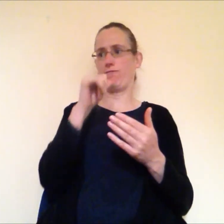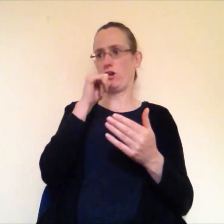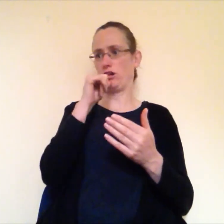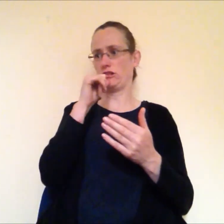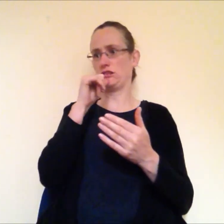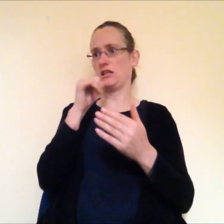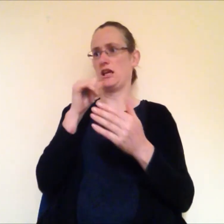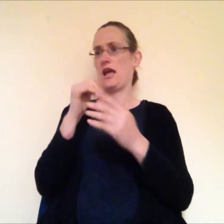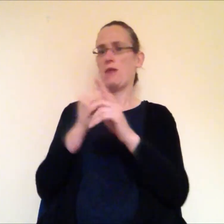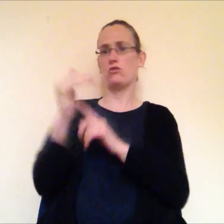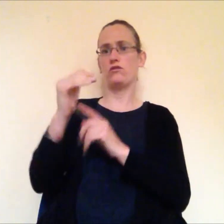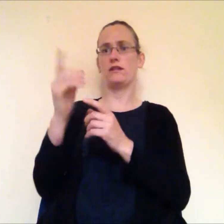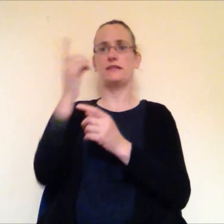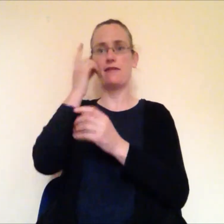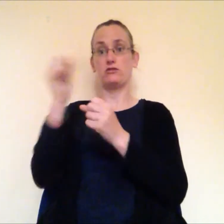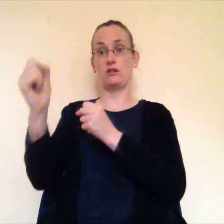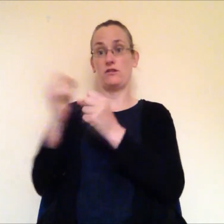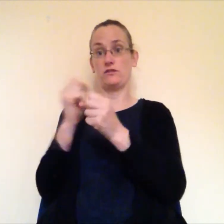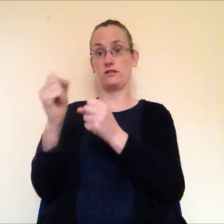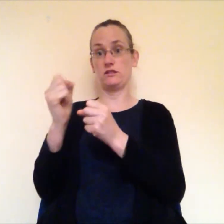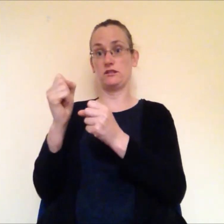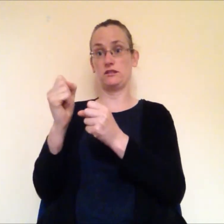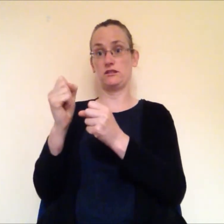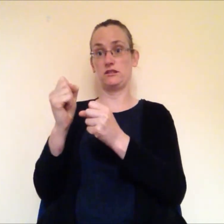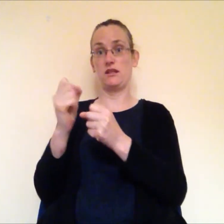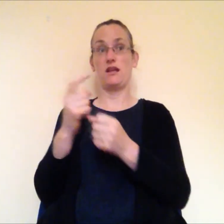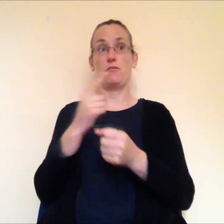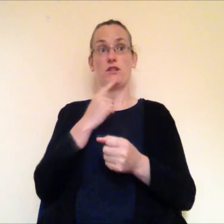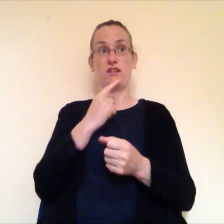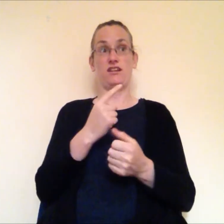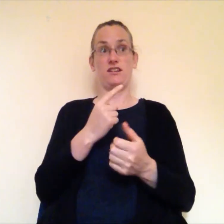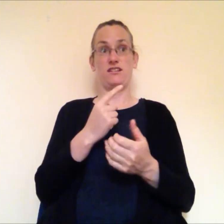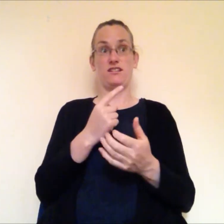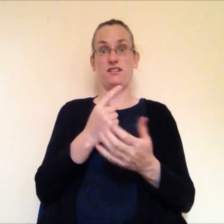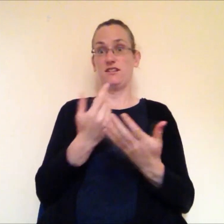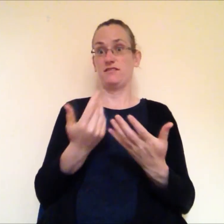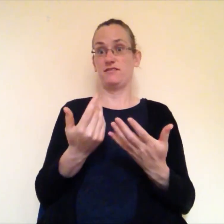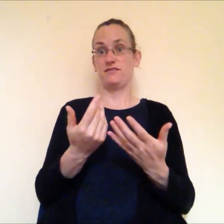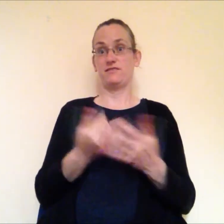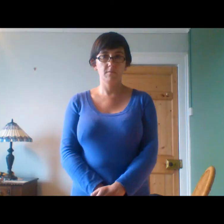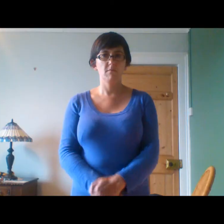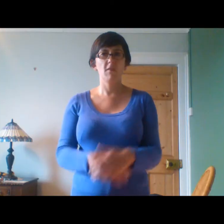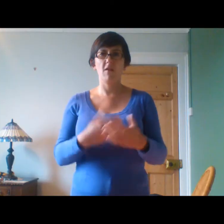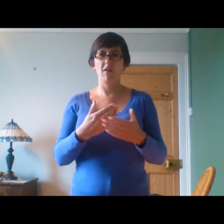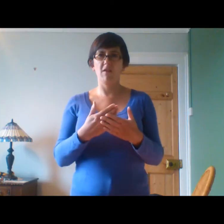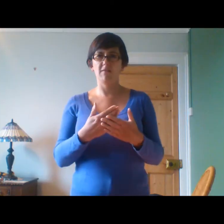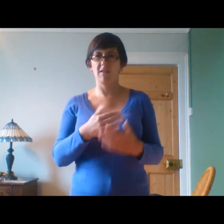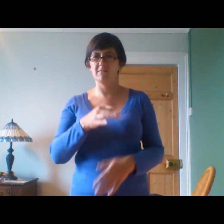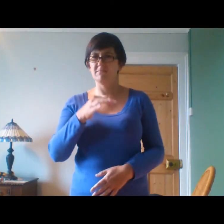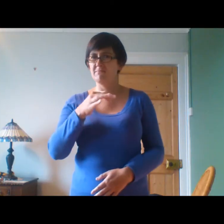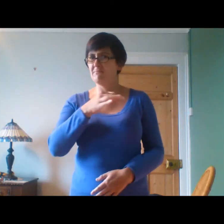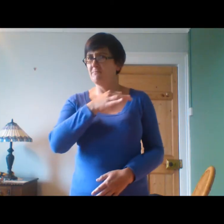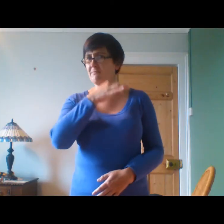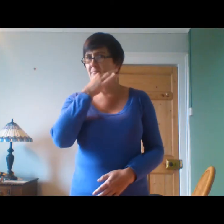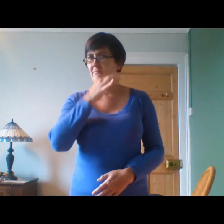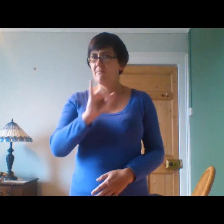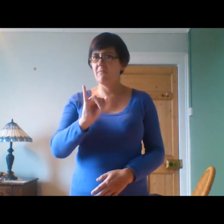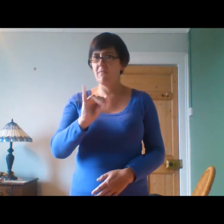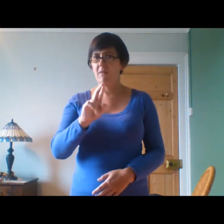services first, which to me, like, to a lot of... God, that's a bit of an ironic statement, and then they cut Deaf Forward. They cut